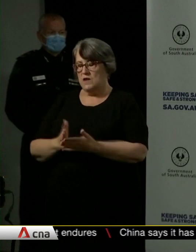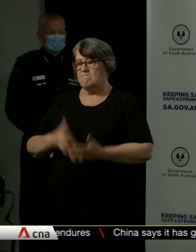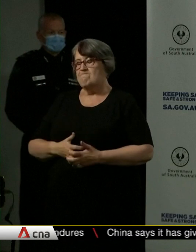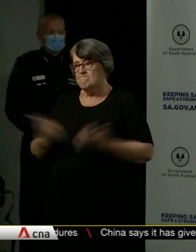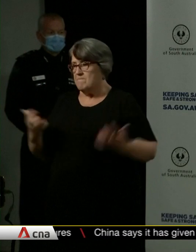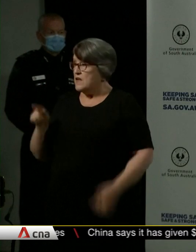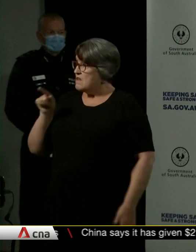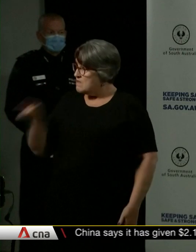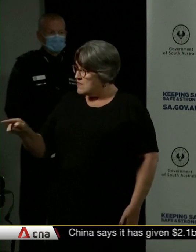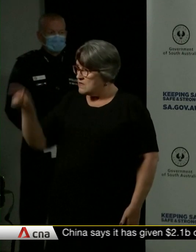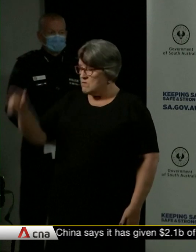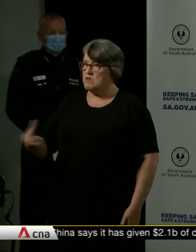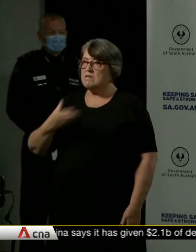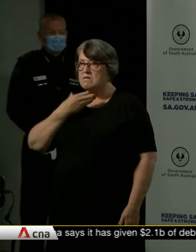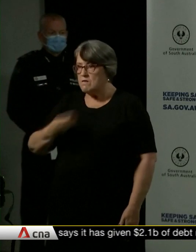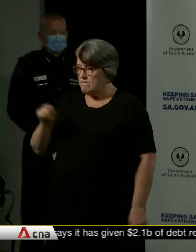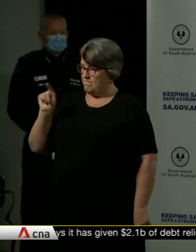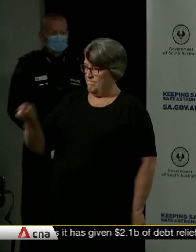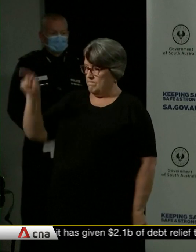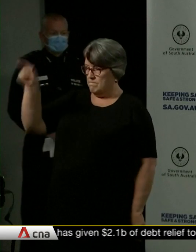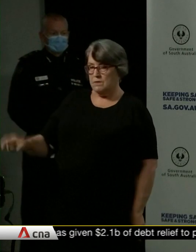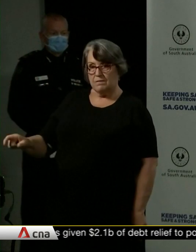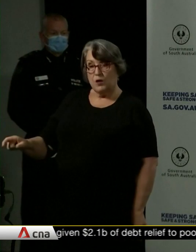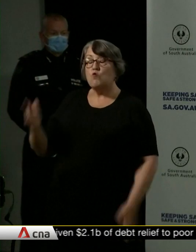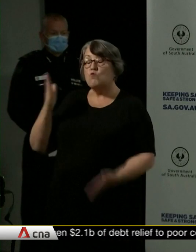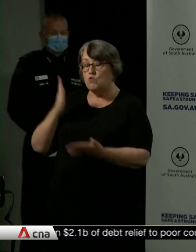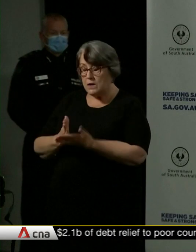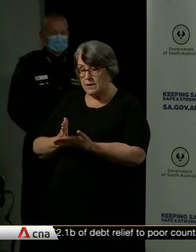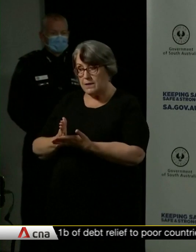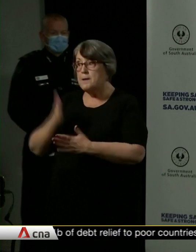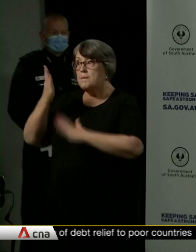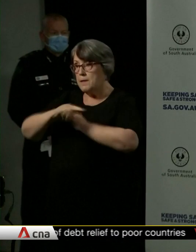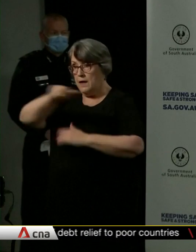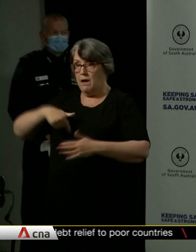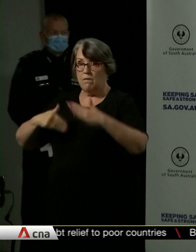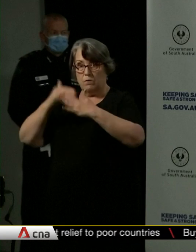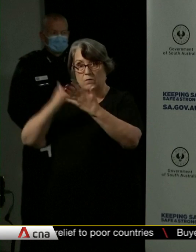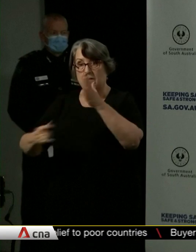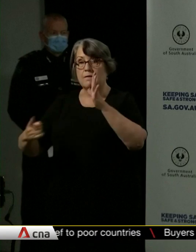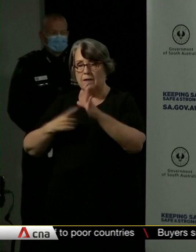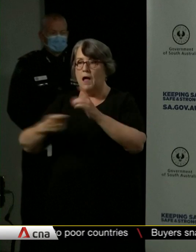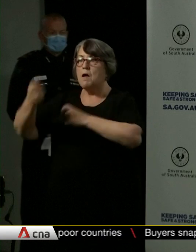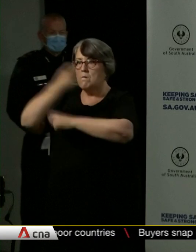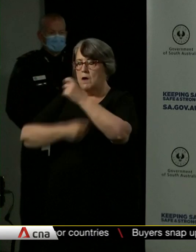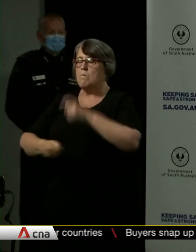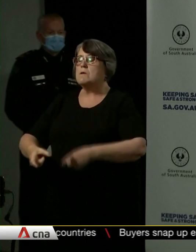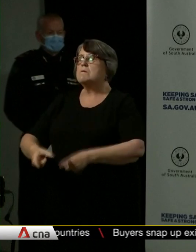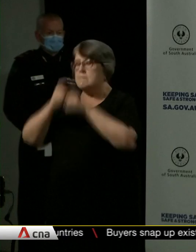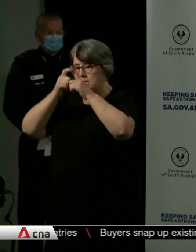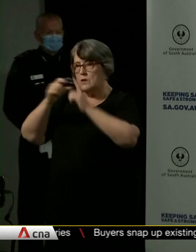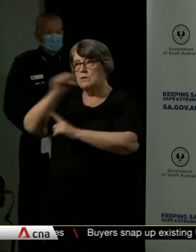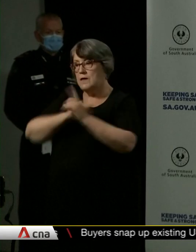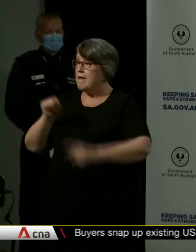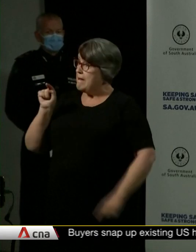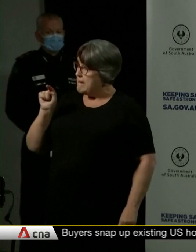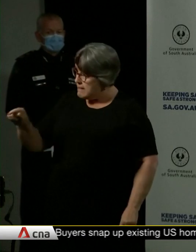The selfish actions of this individual have put our whole state in a very difficult situation.